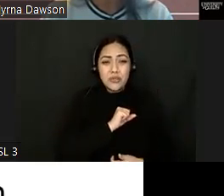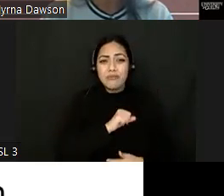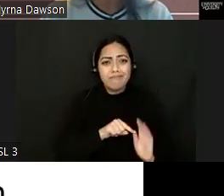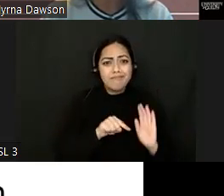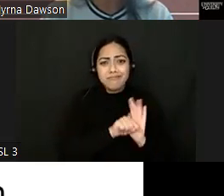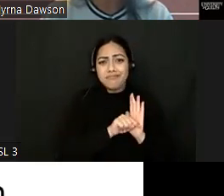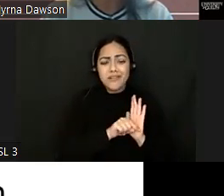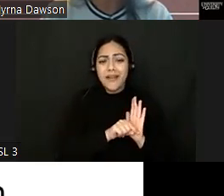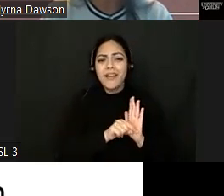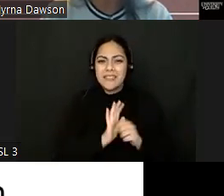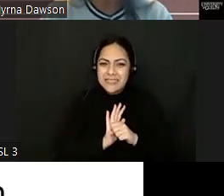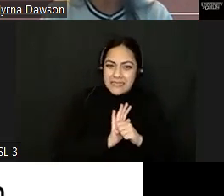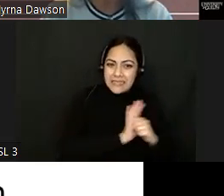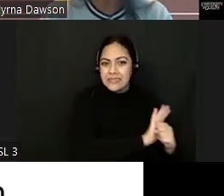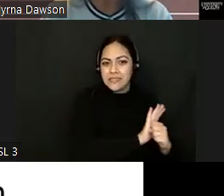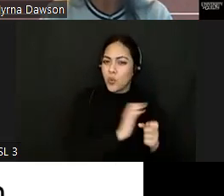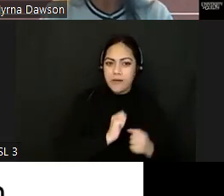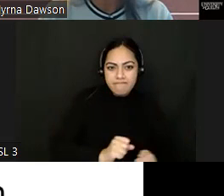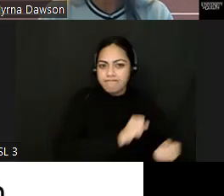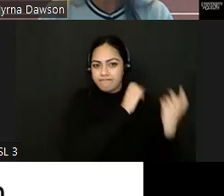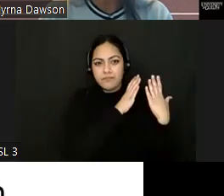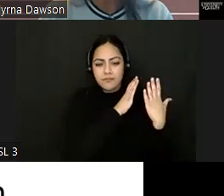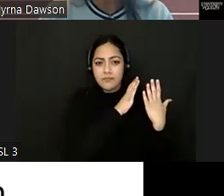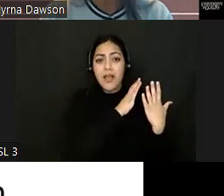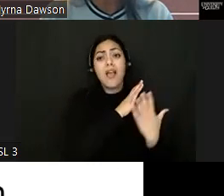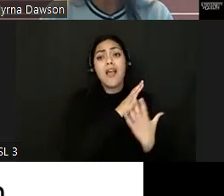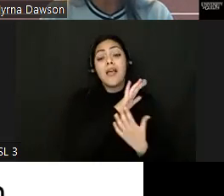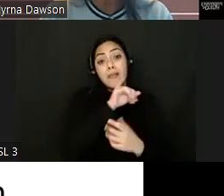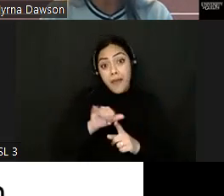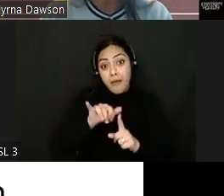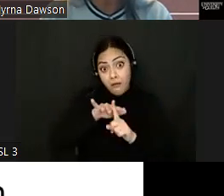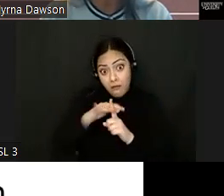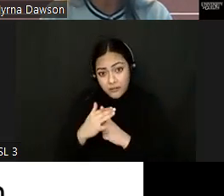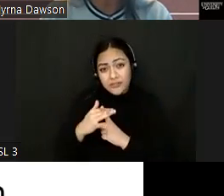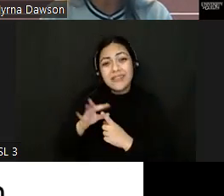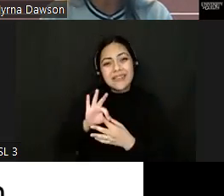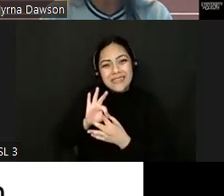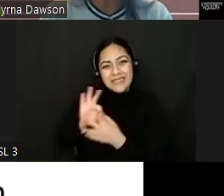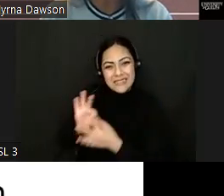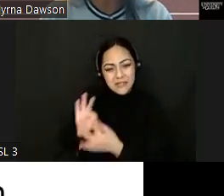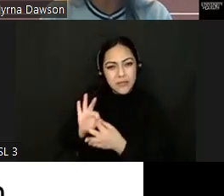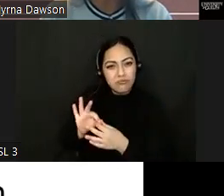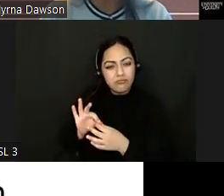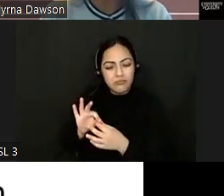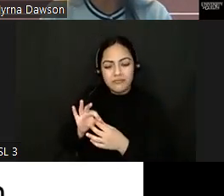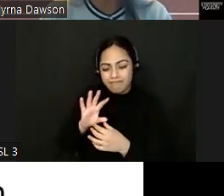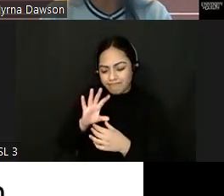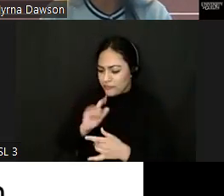in violence in the context of intimate relationships, but also more broadly for specific groups of women and